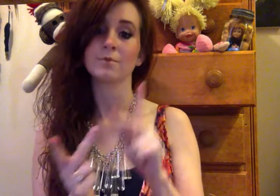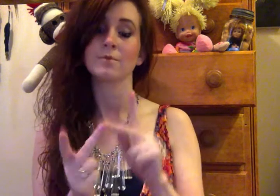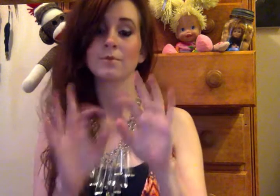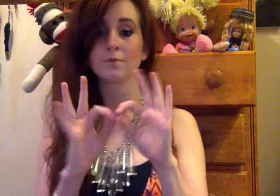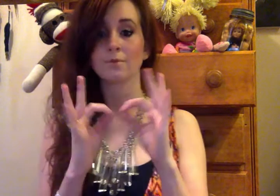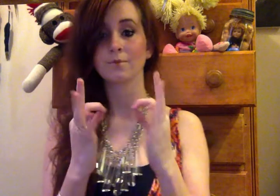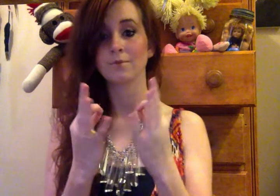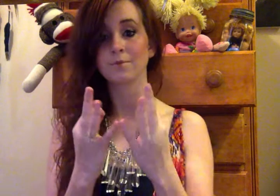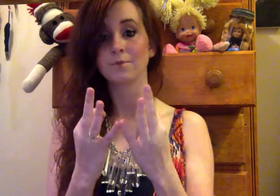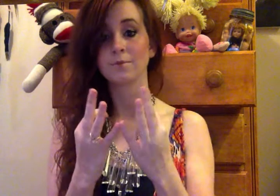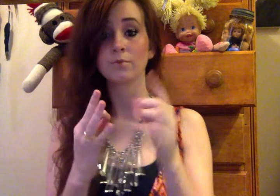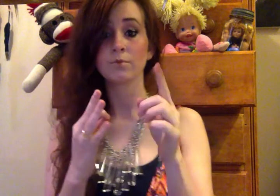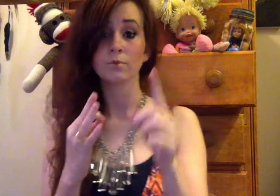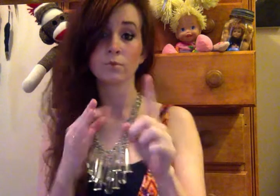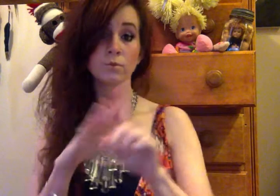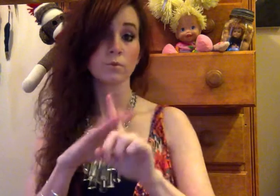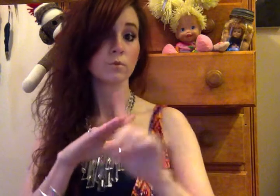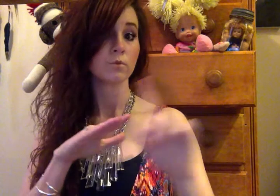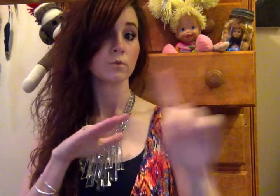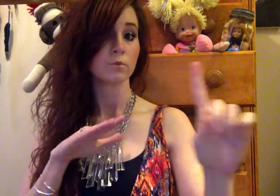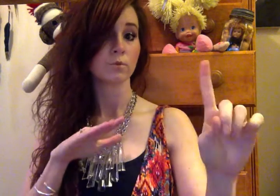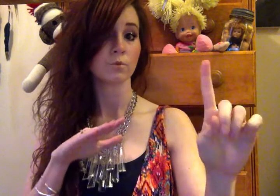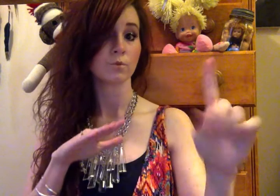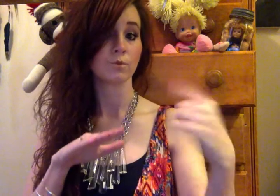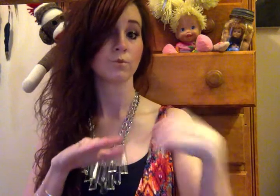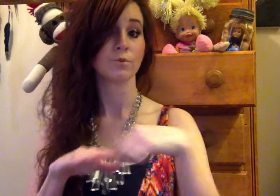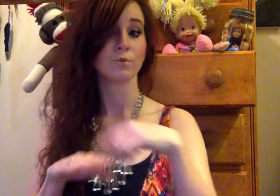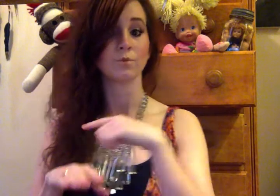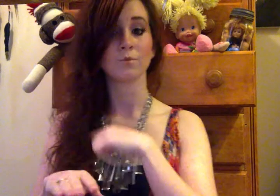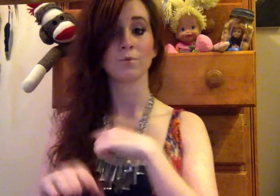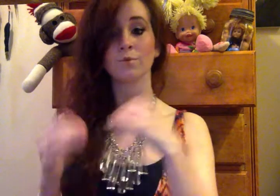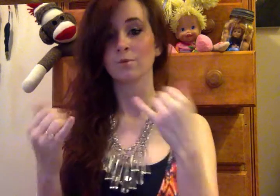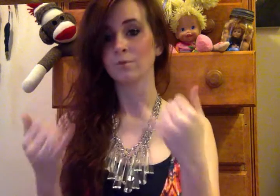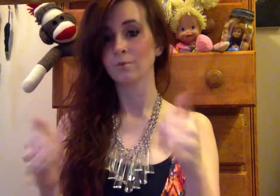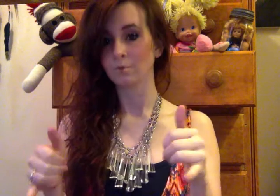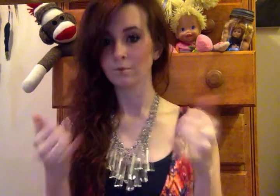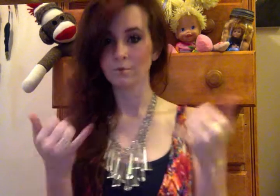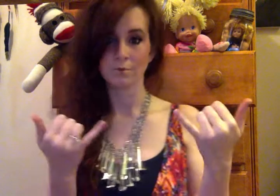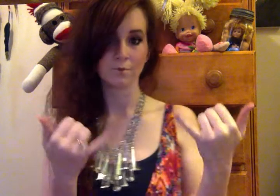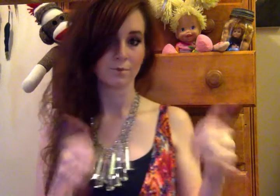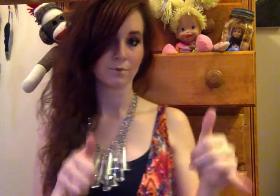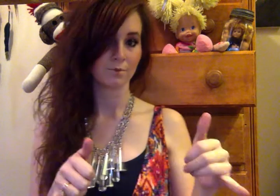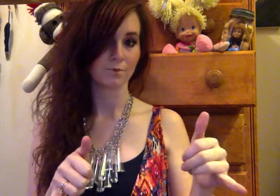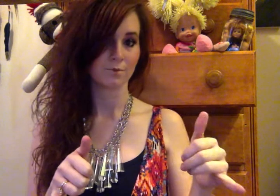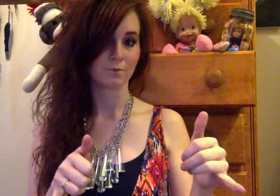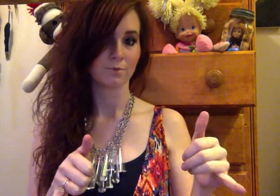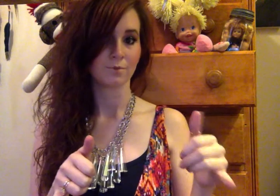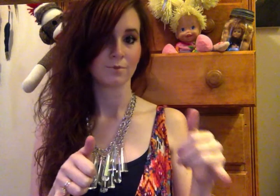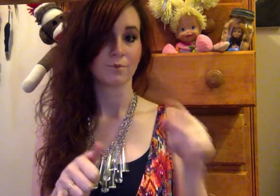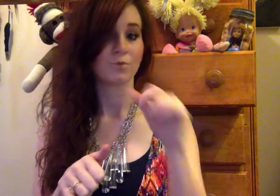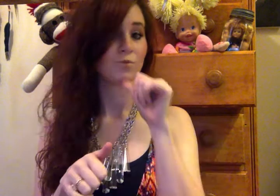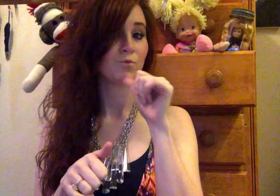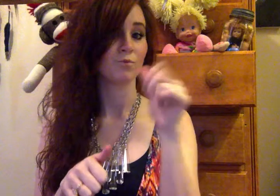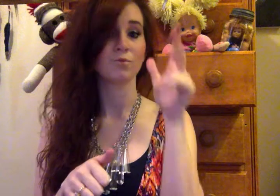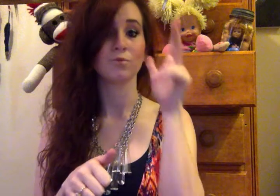family When you walk away, it's when we really play You don't hear me when I